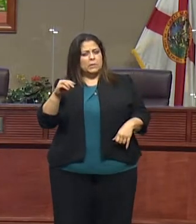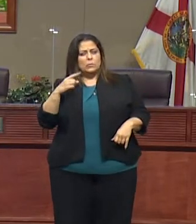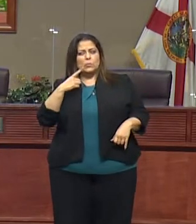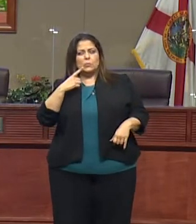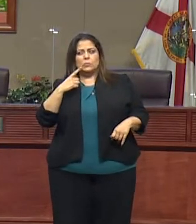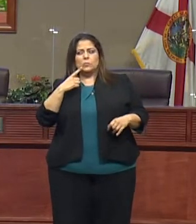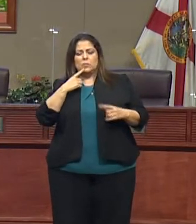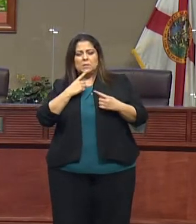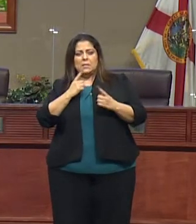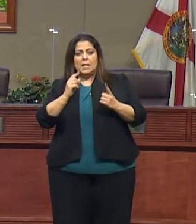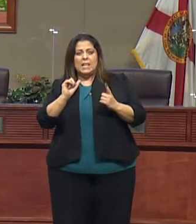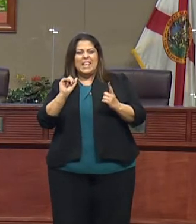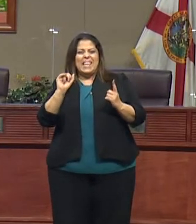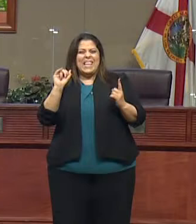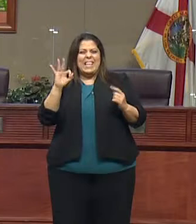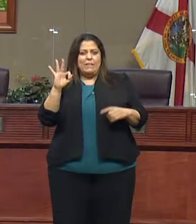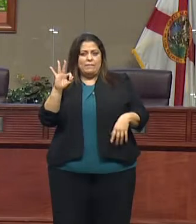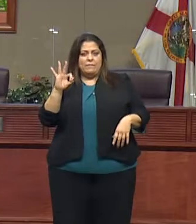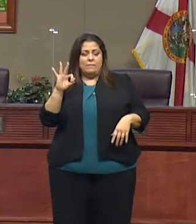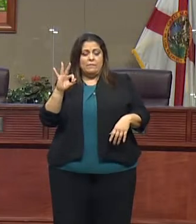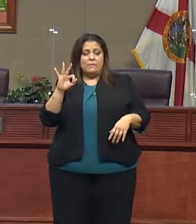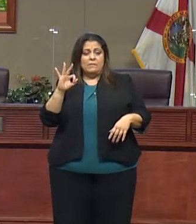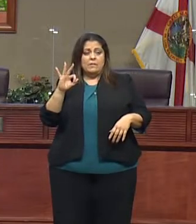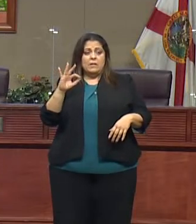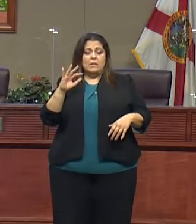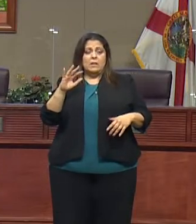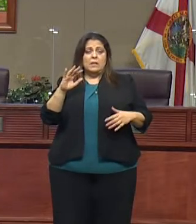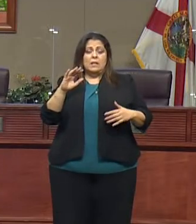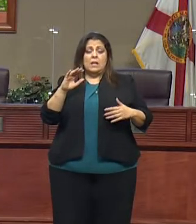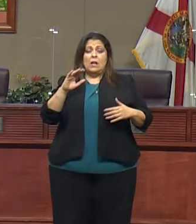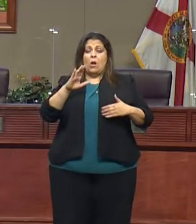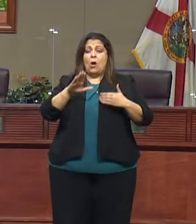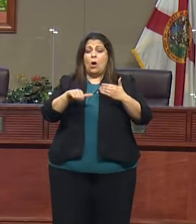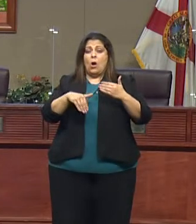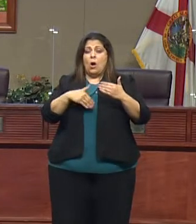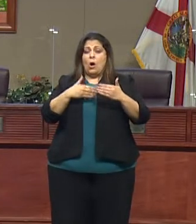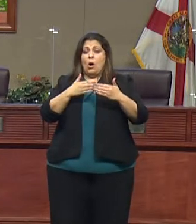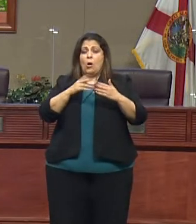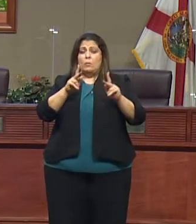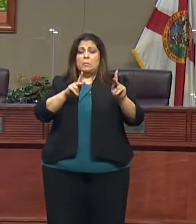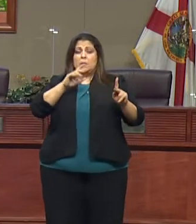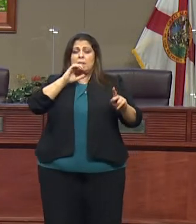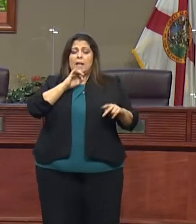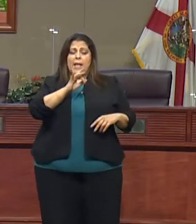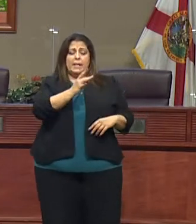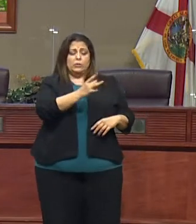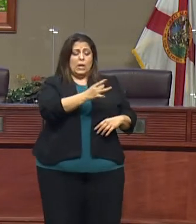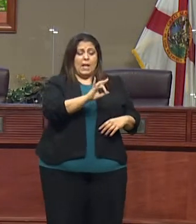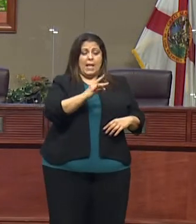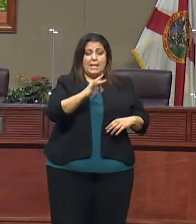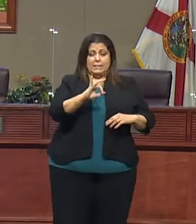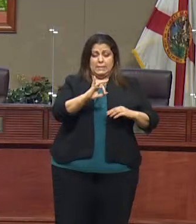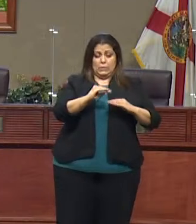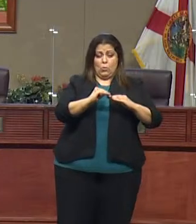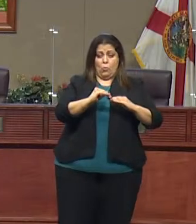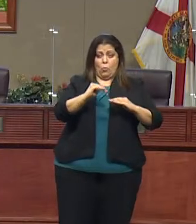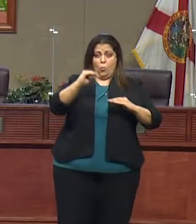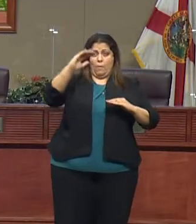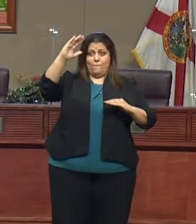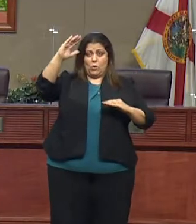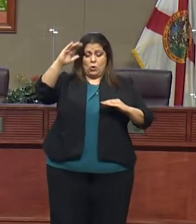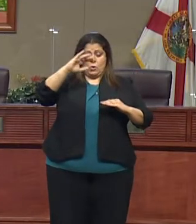took all of those 18 years of age or older who